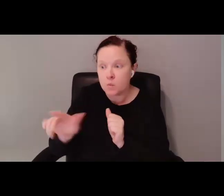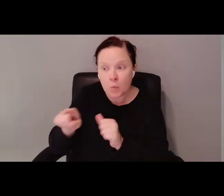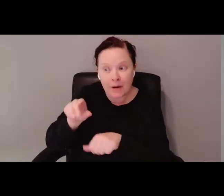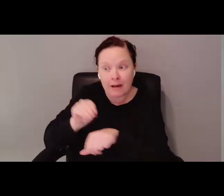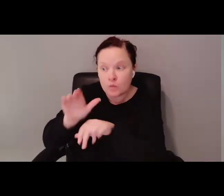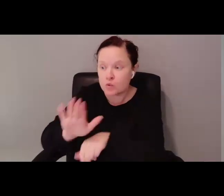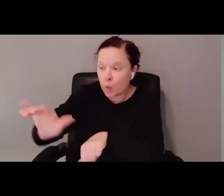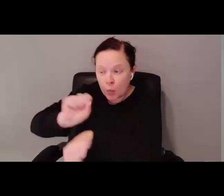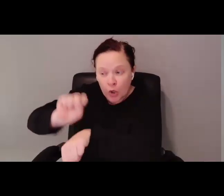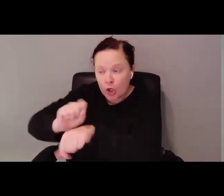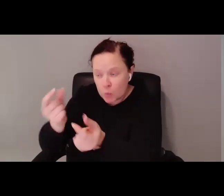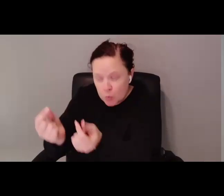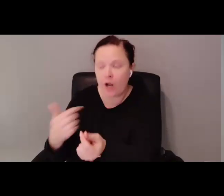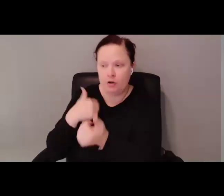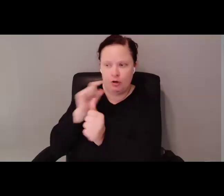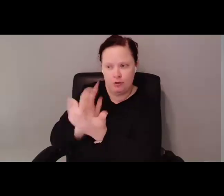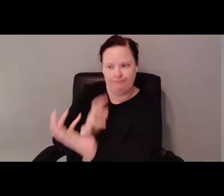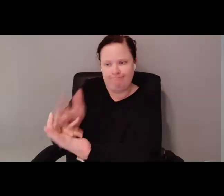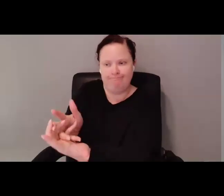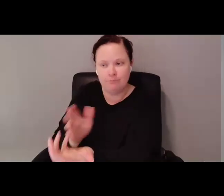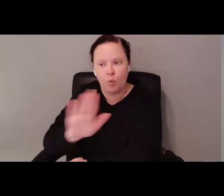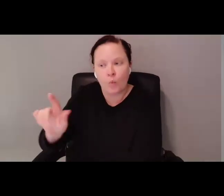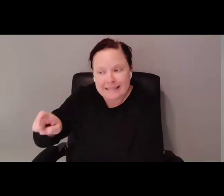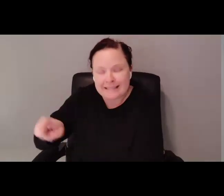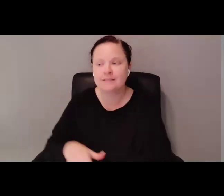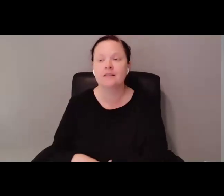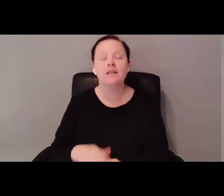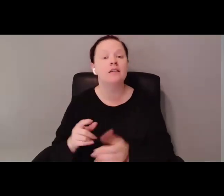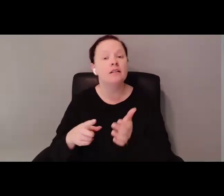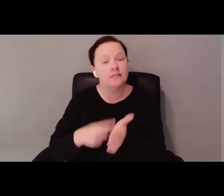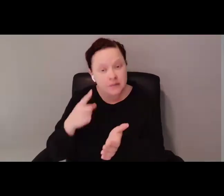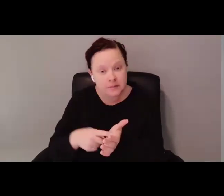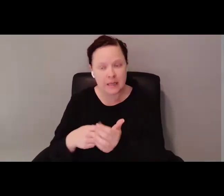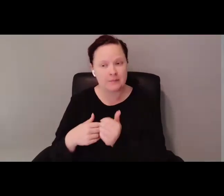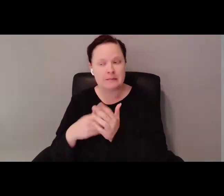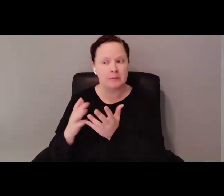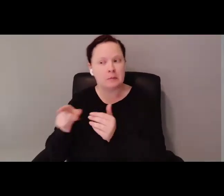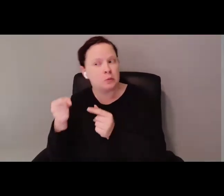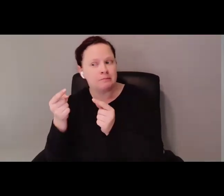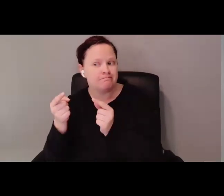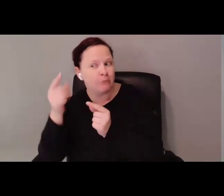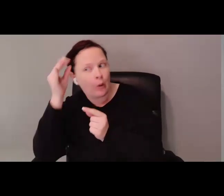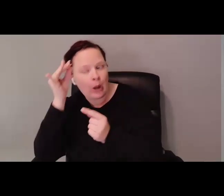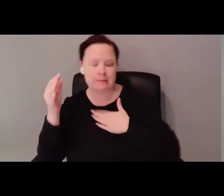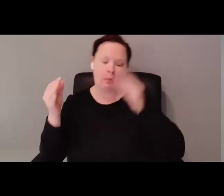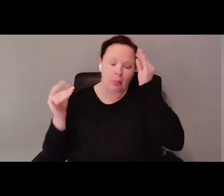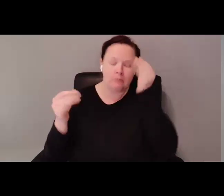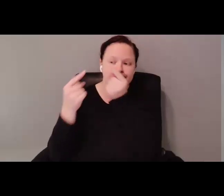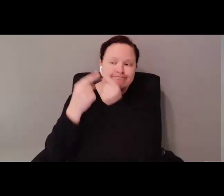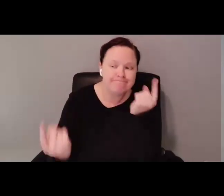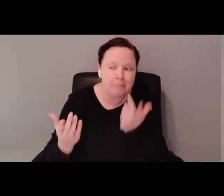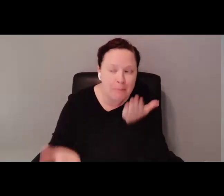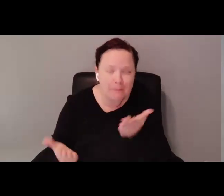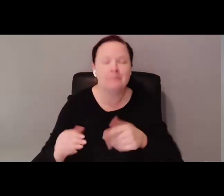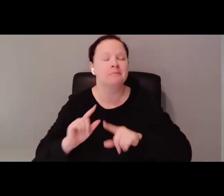counselors as much as I can. Um, Sometimes we disagree, but we talk about it. So